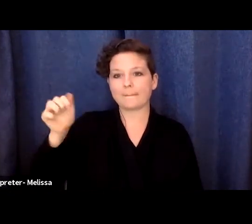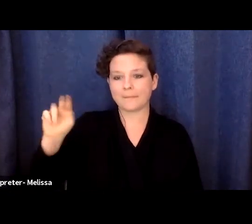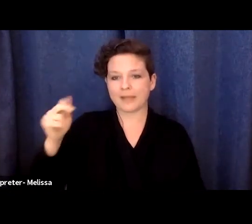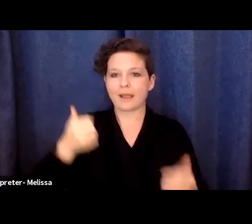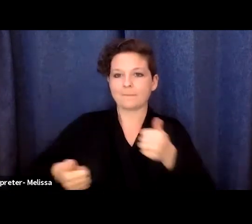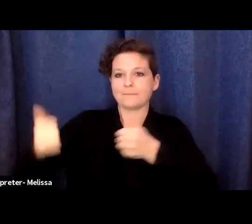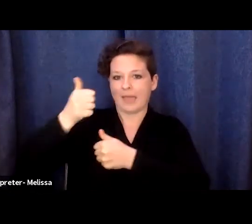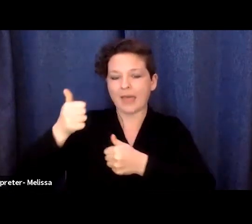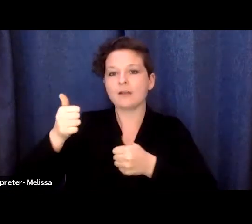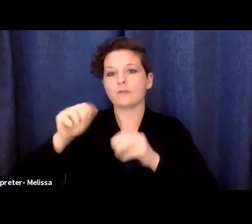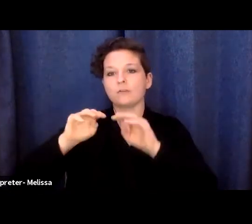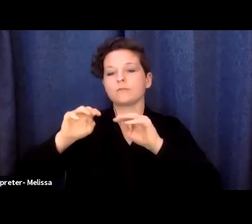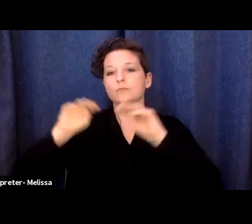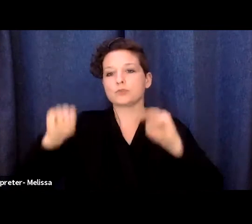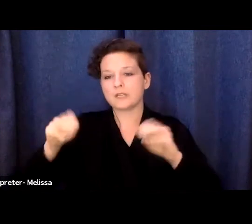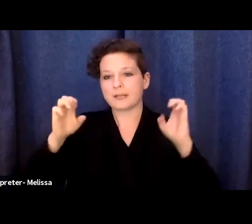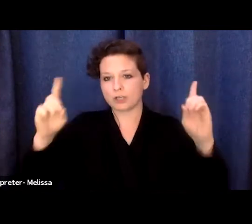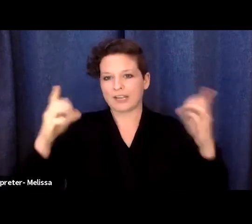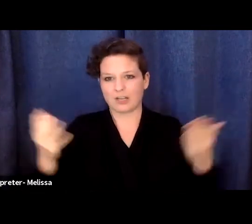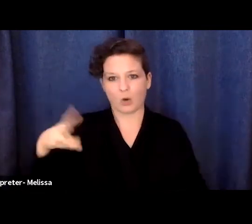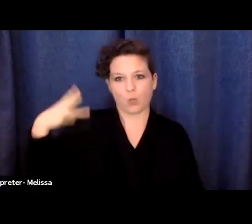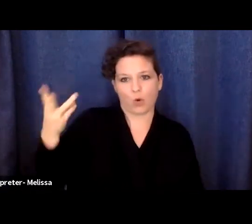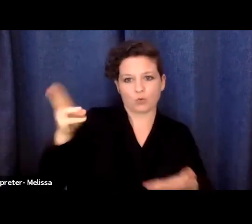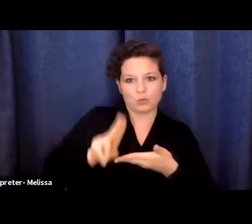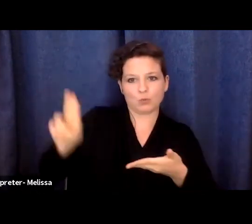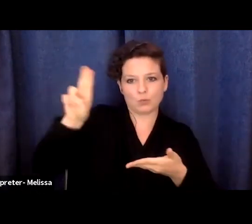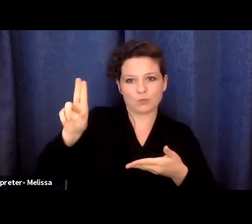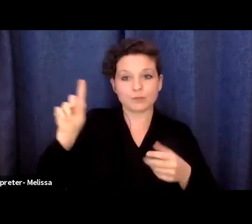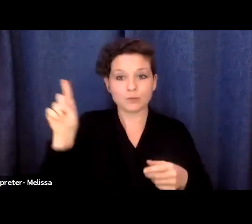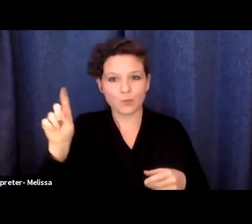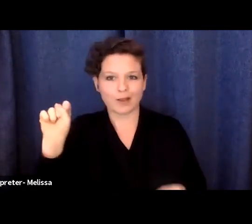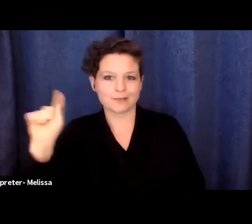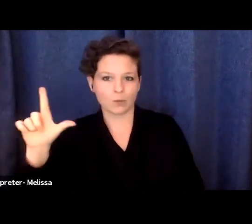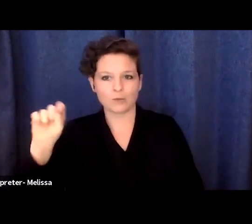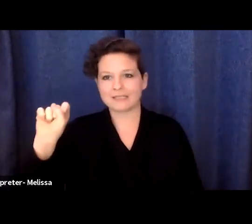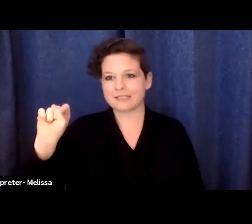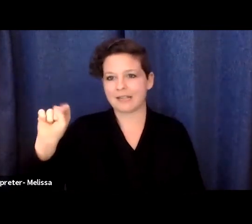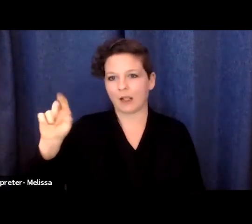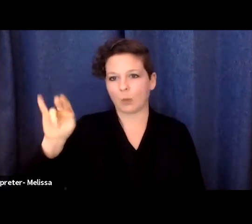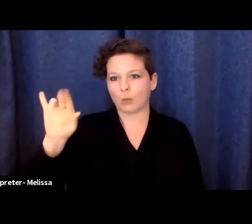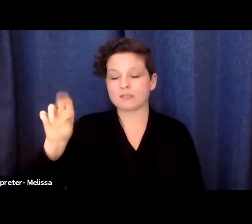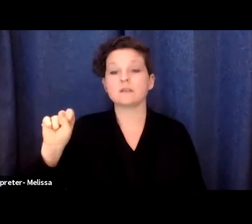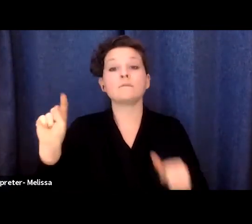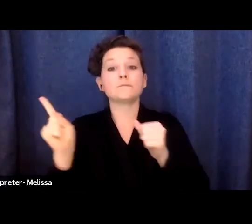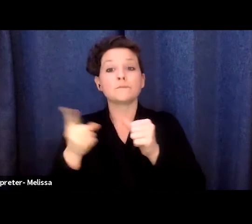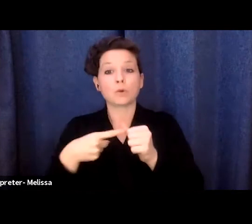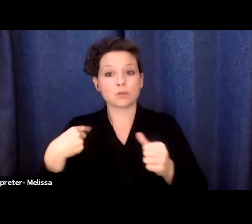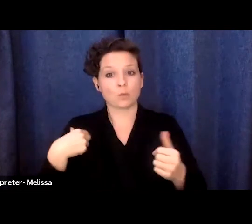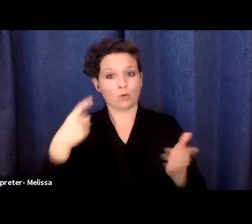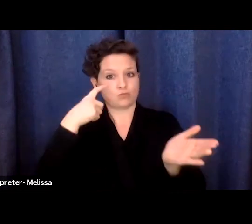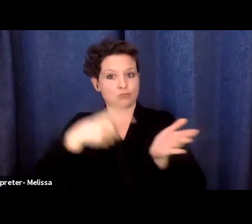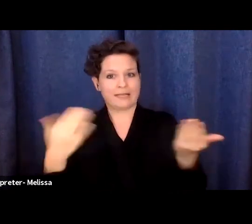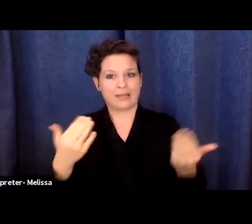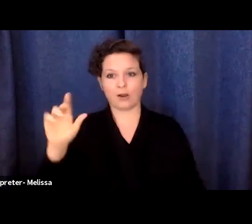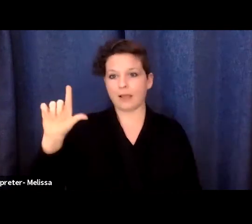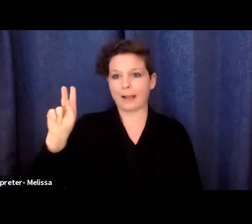Art Museum at Washington University in St. Louis. I want to first acknowledge that we at the Kemper Art